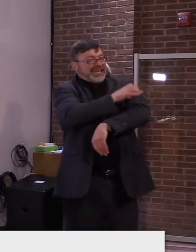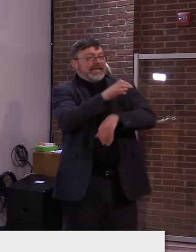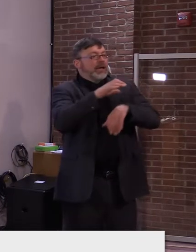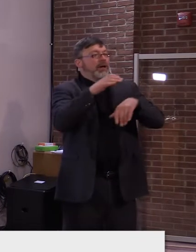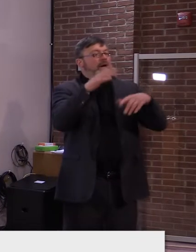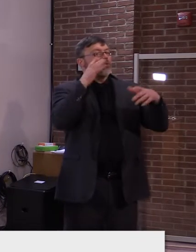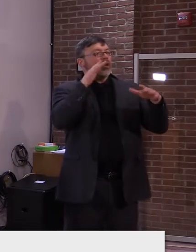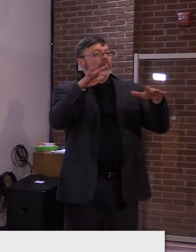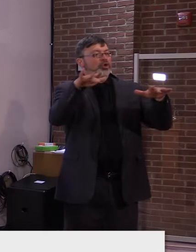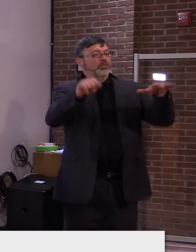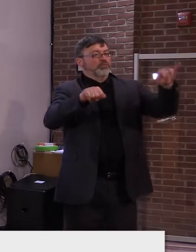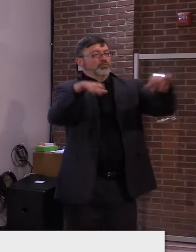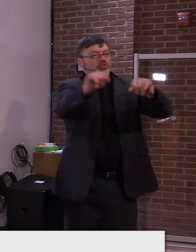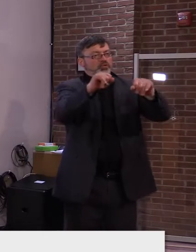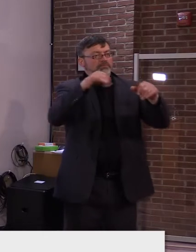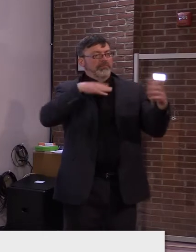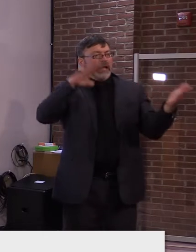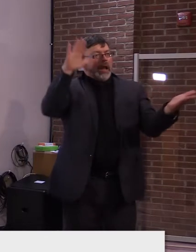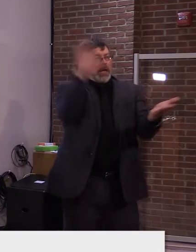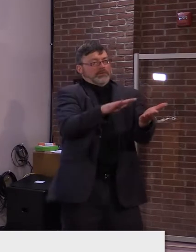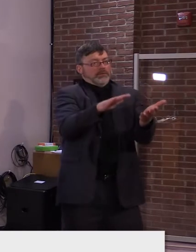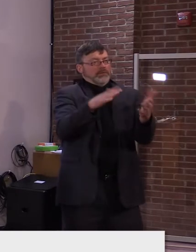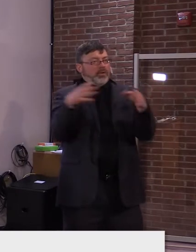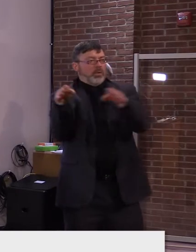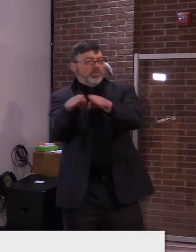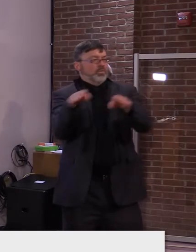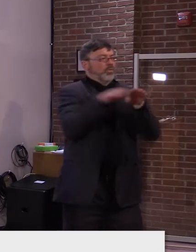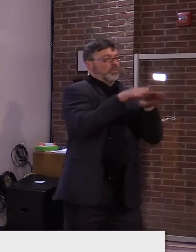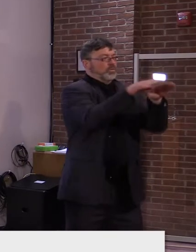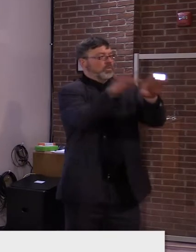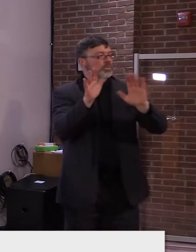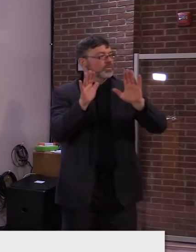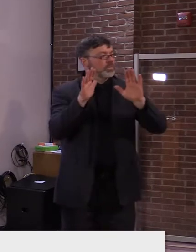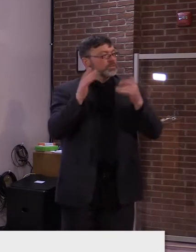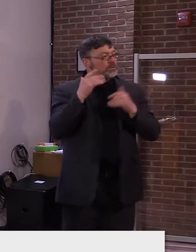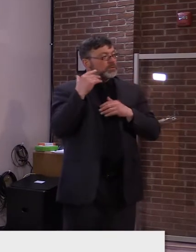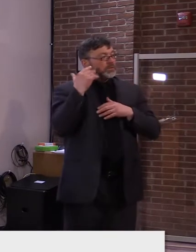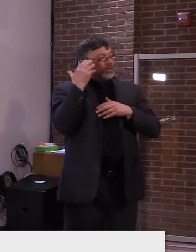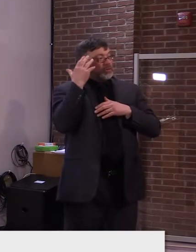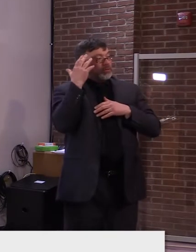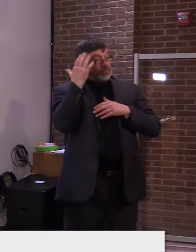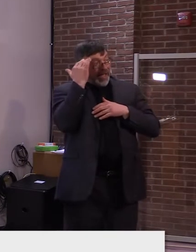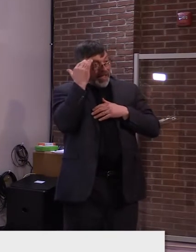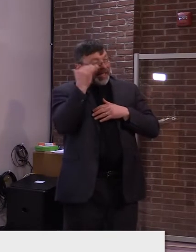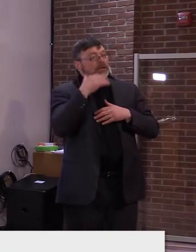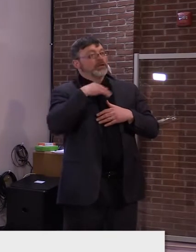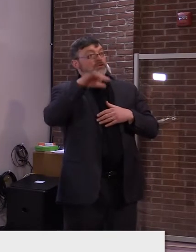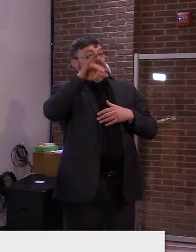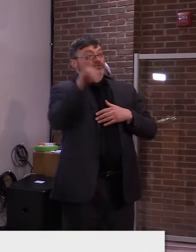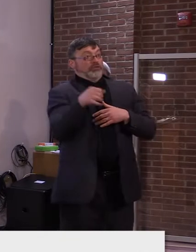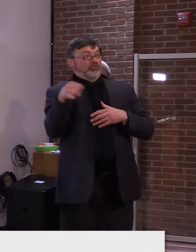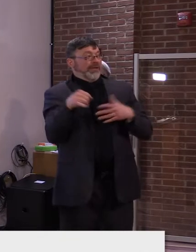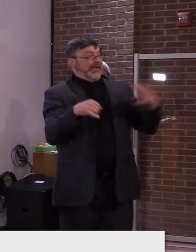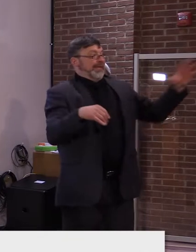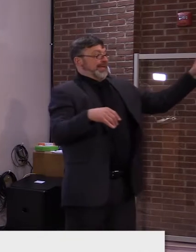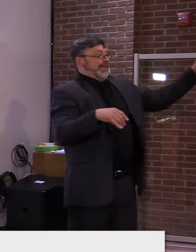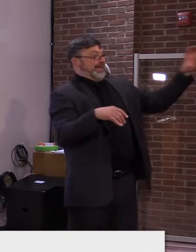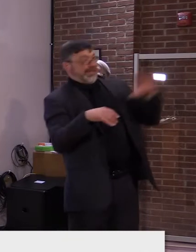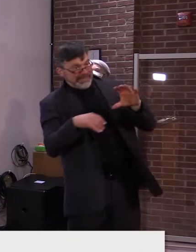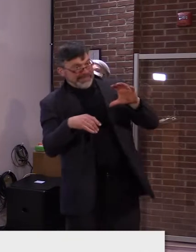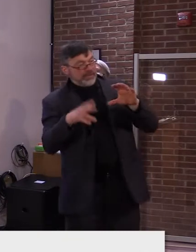the following week, and we will ramp up vaccination for educators again the week of